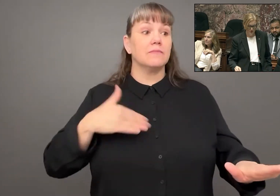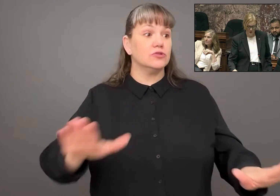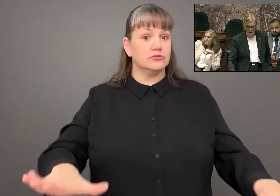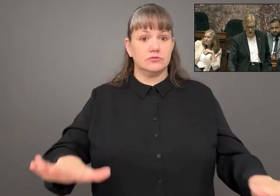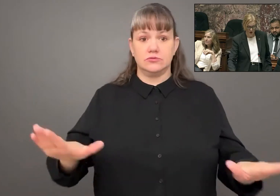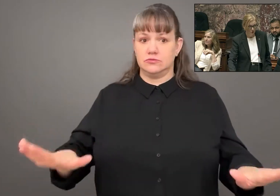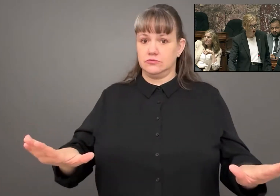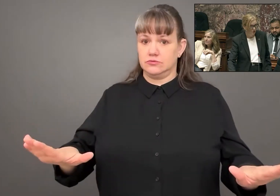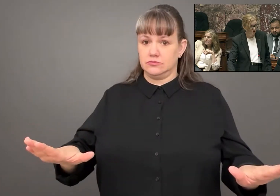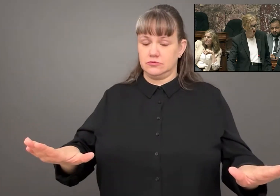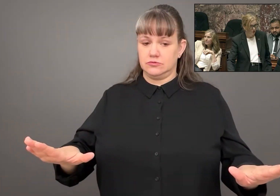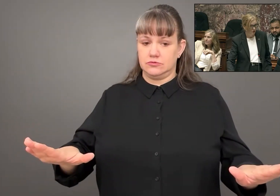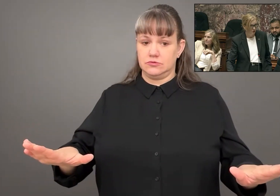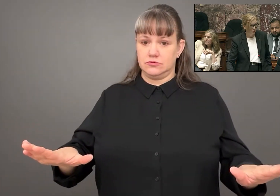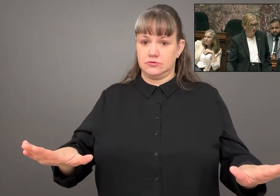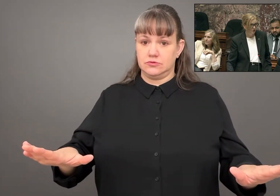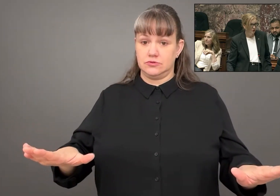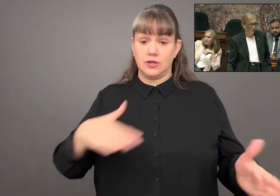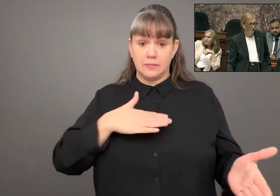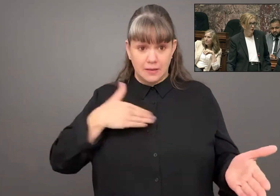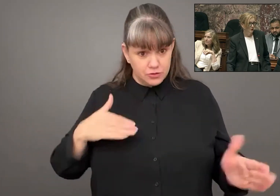Members, let the